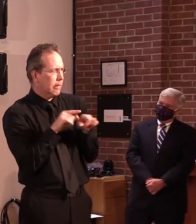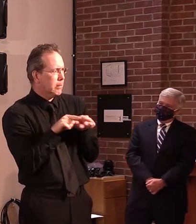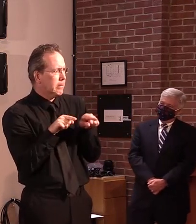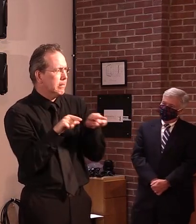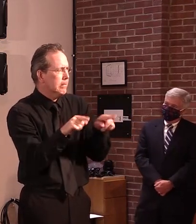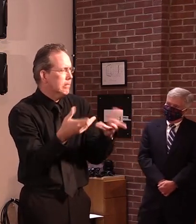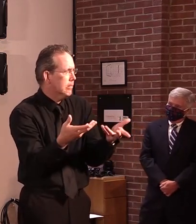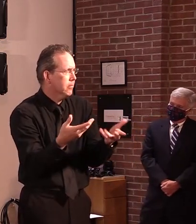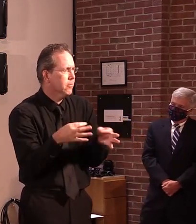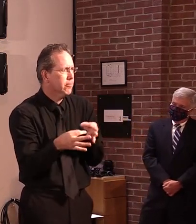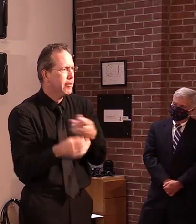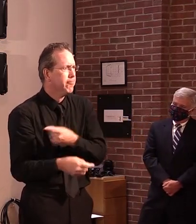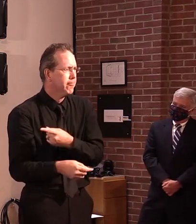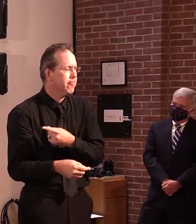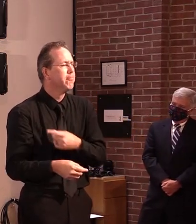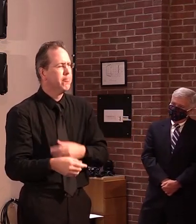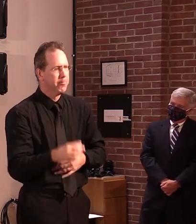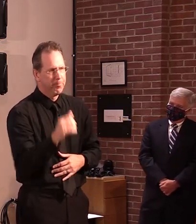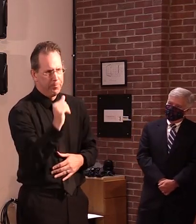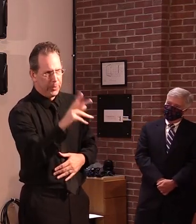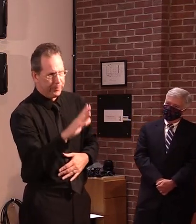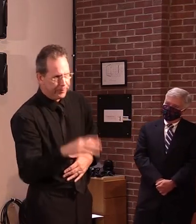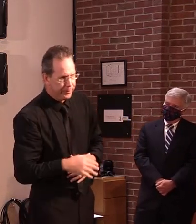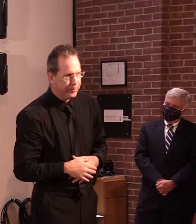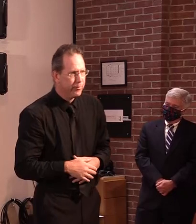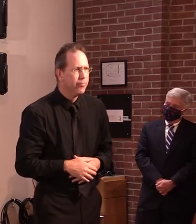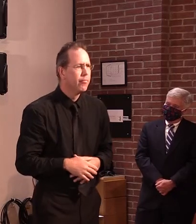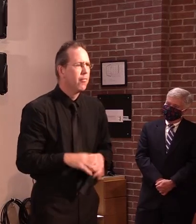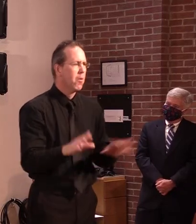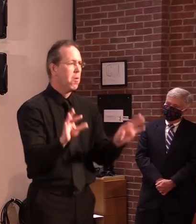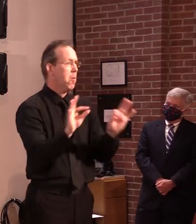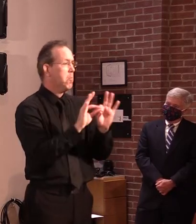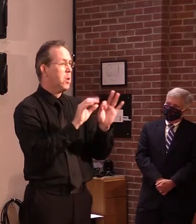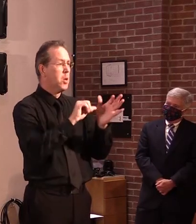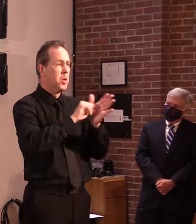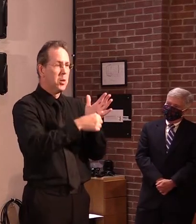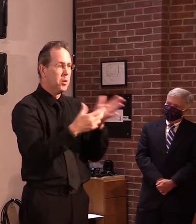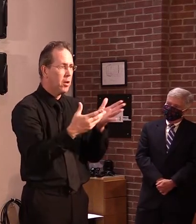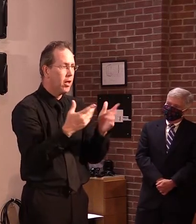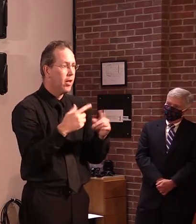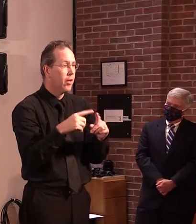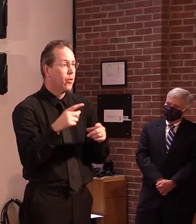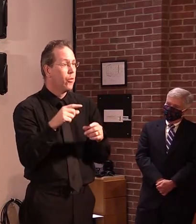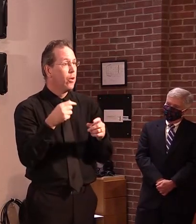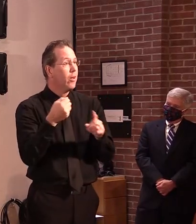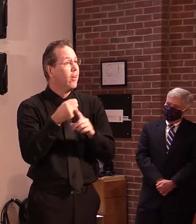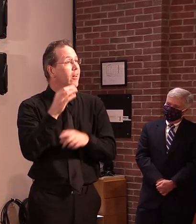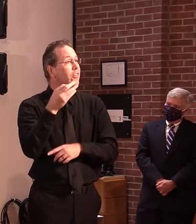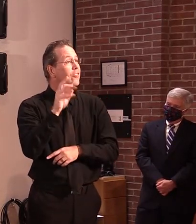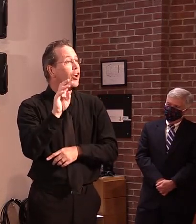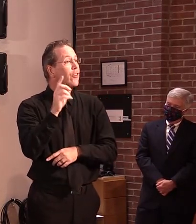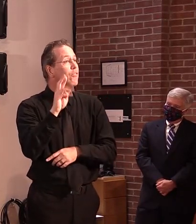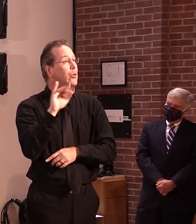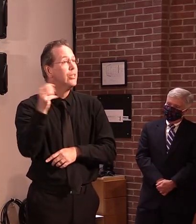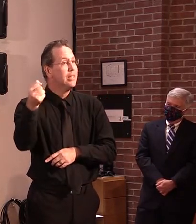to reinforce. So point one is the flu vaccine is